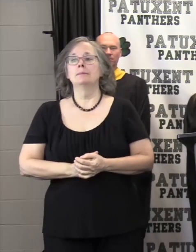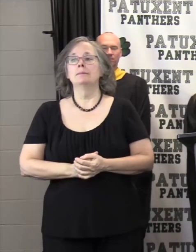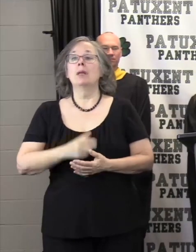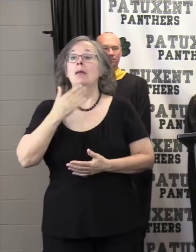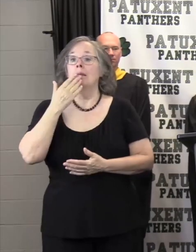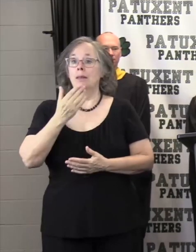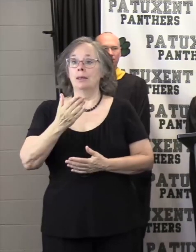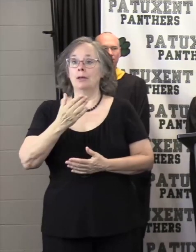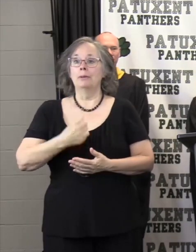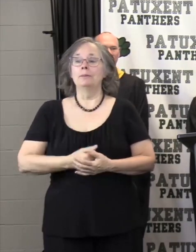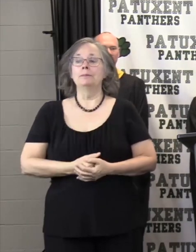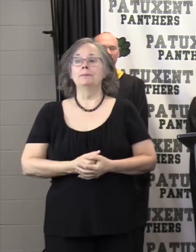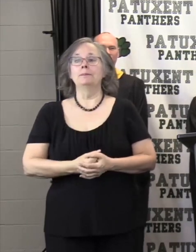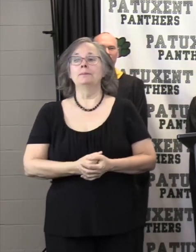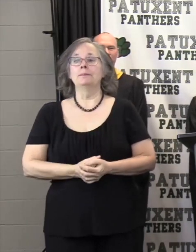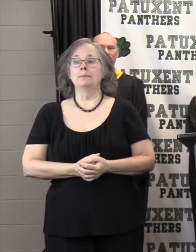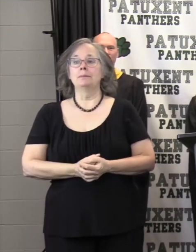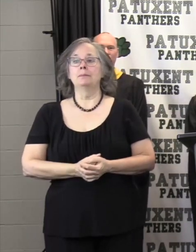Thank you.